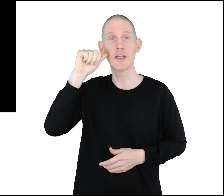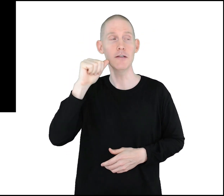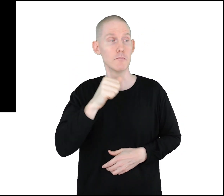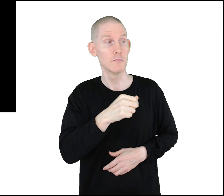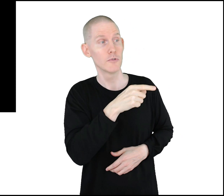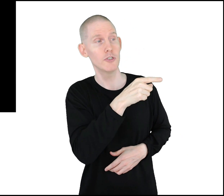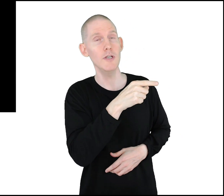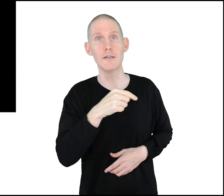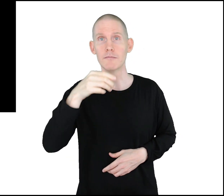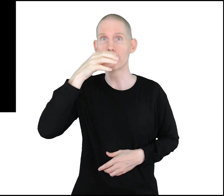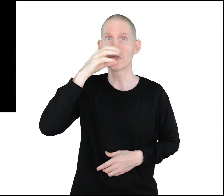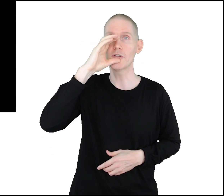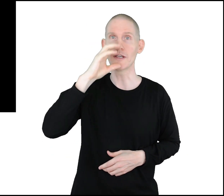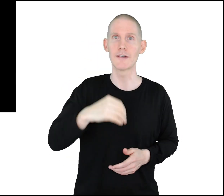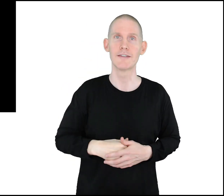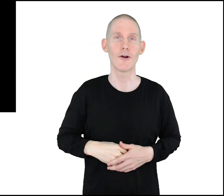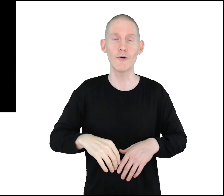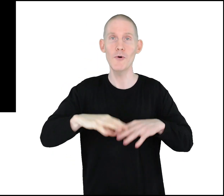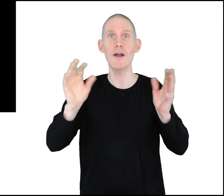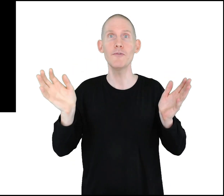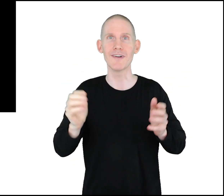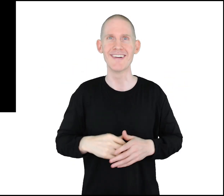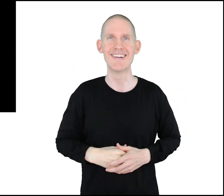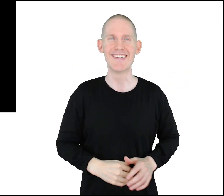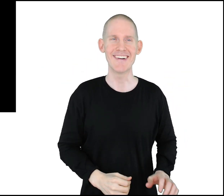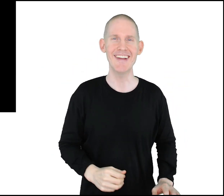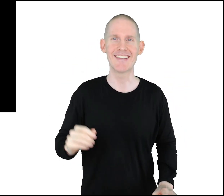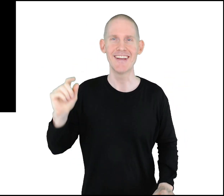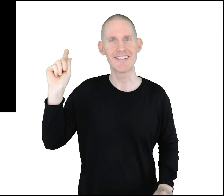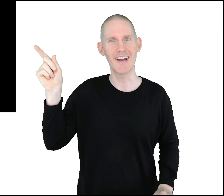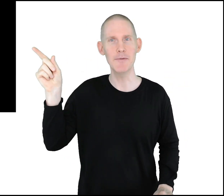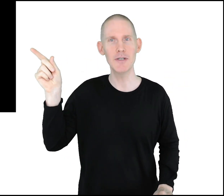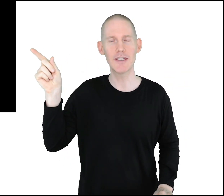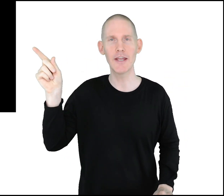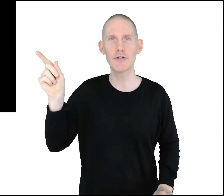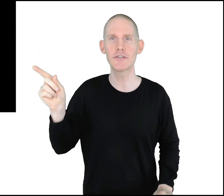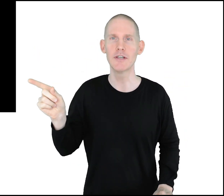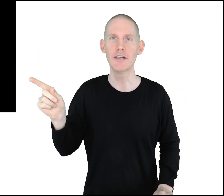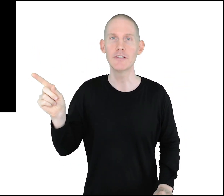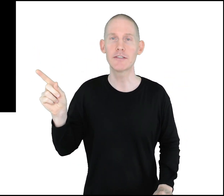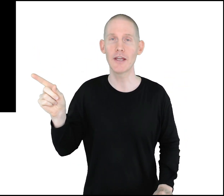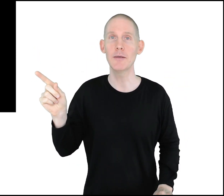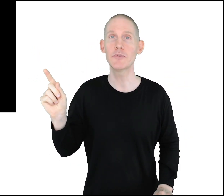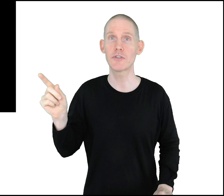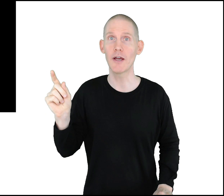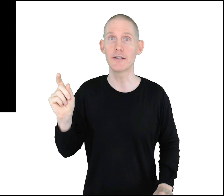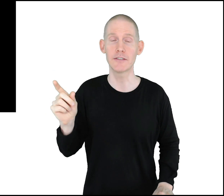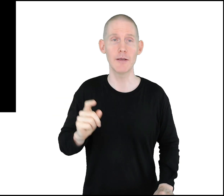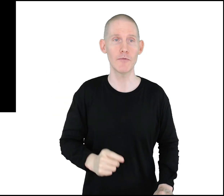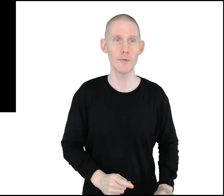Yesterday, she drink. Or whoever, right? Time indicators, same sign, same verb